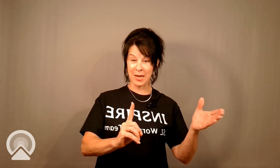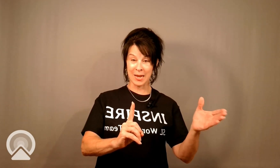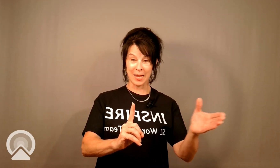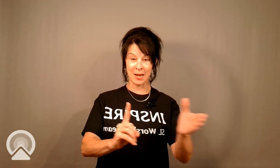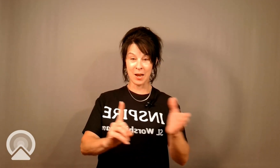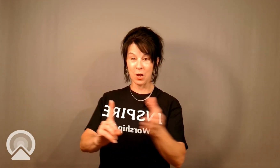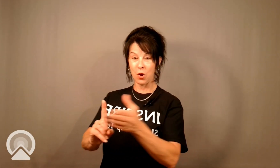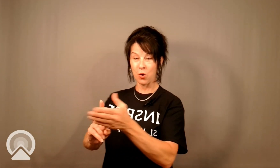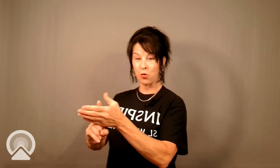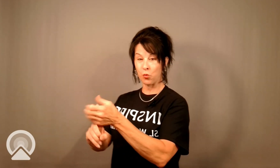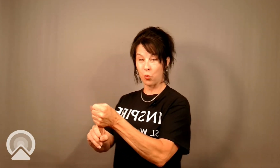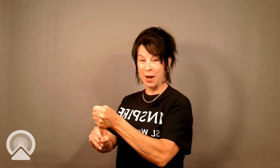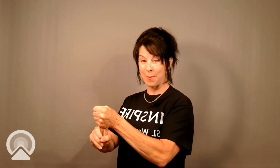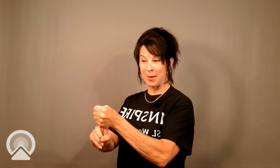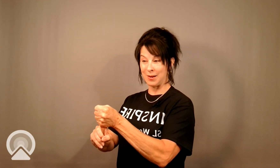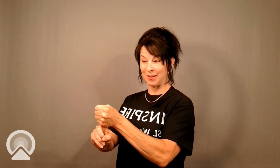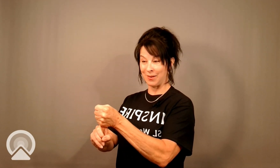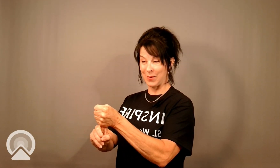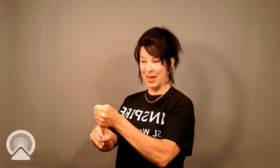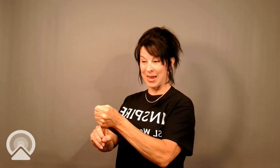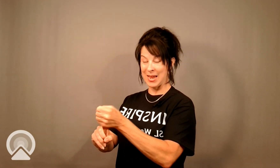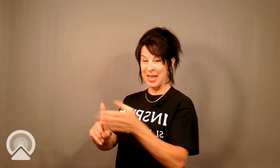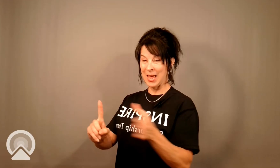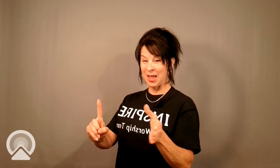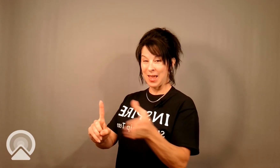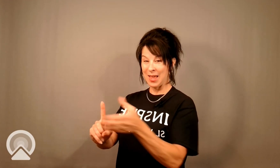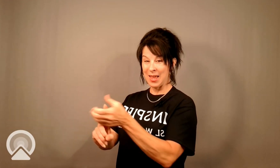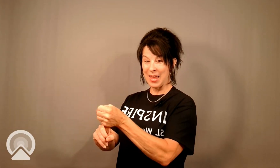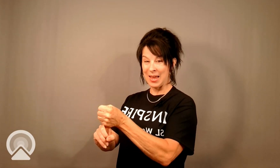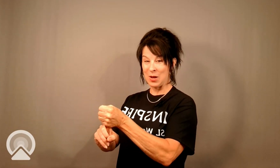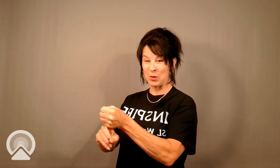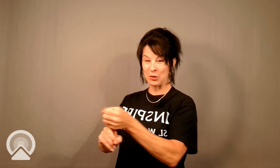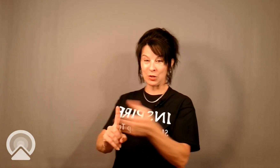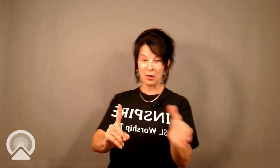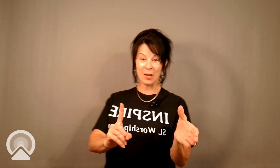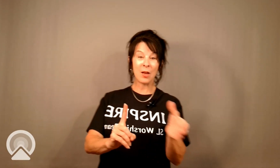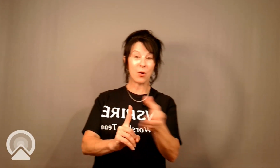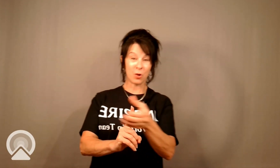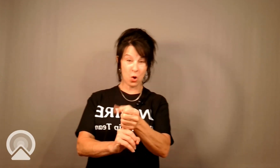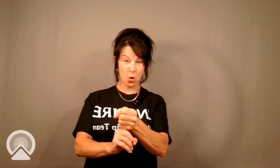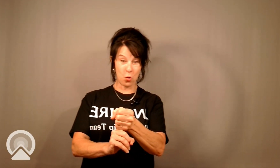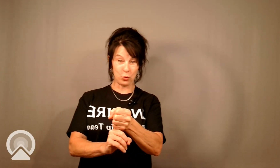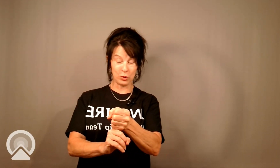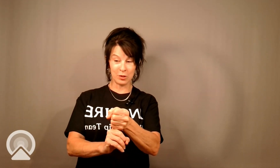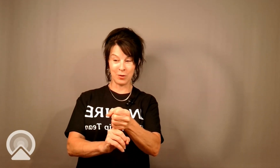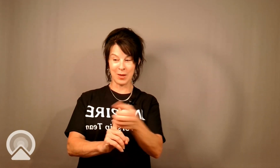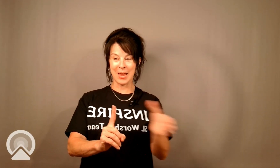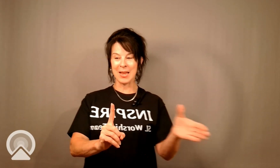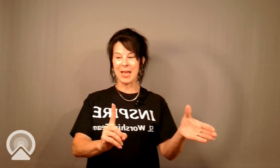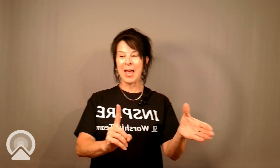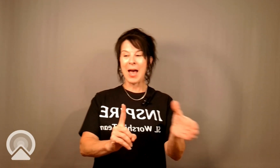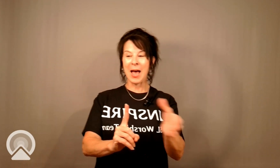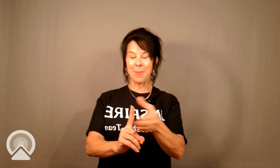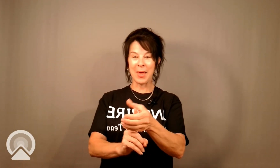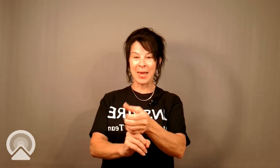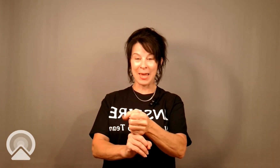hand, grab it, okay? Held or hold, okay? I'm